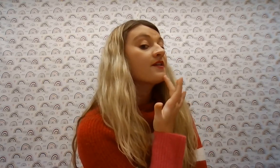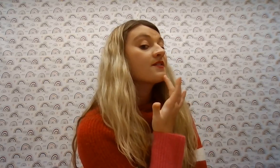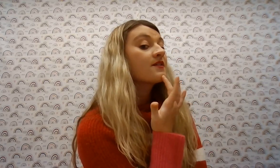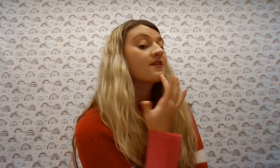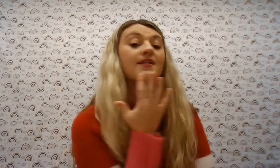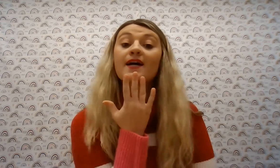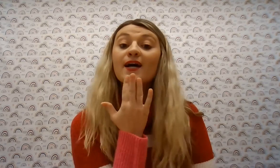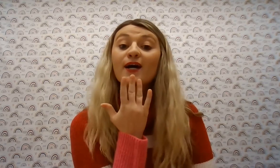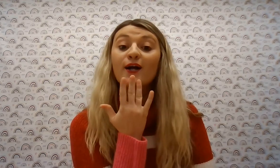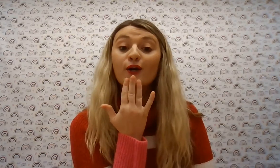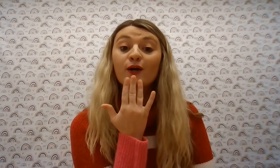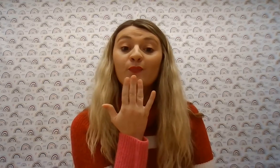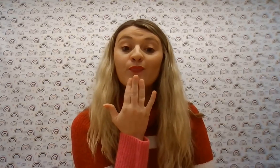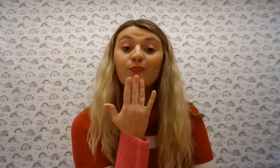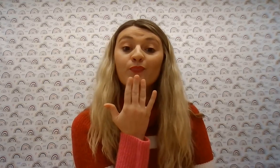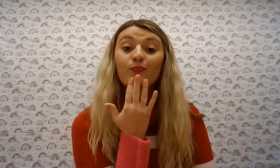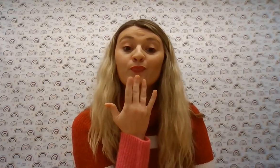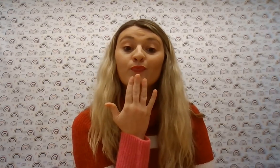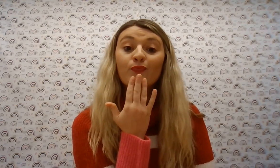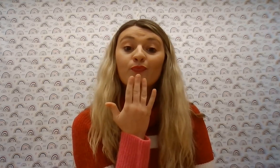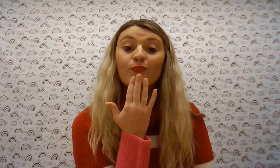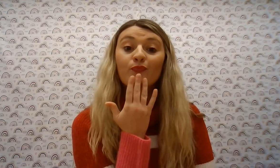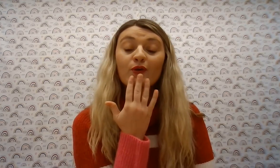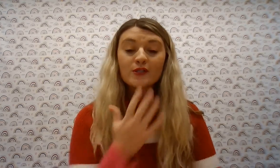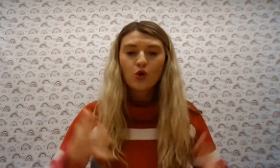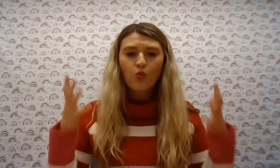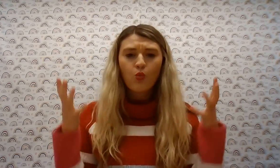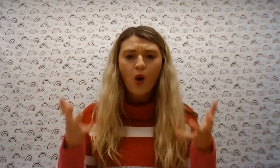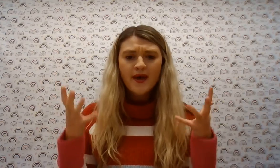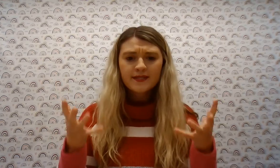favorite color. So what